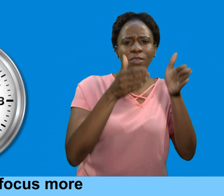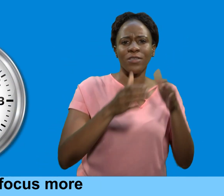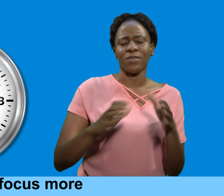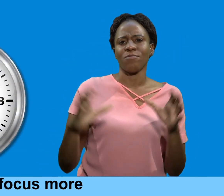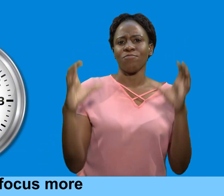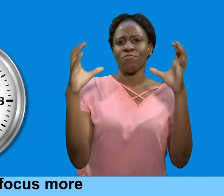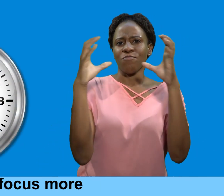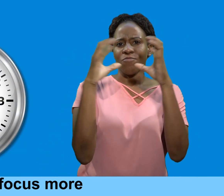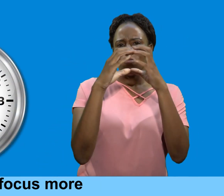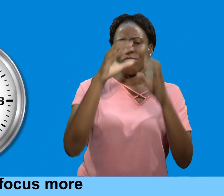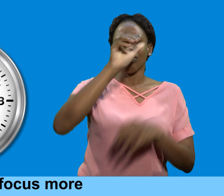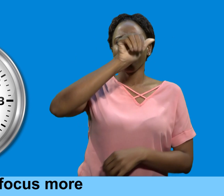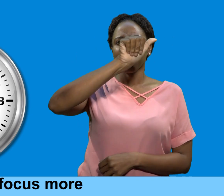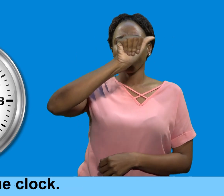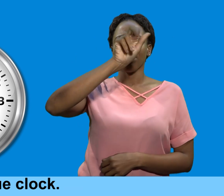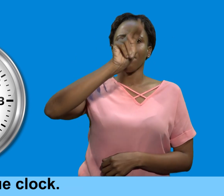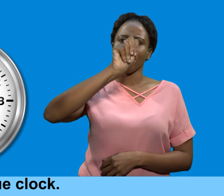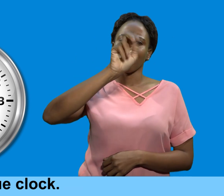Today we'll focus more